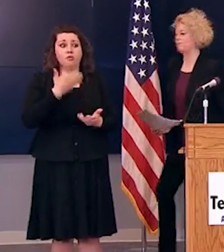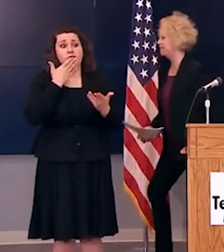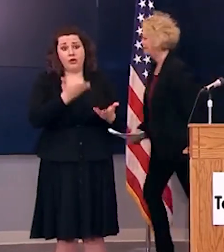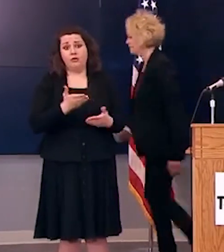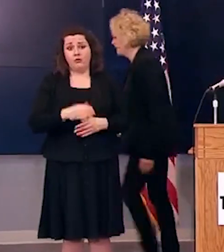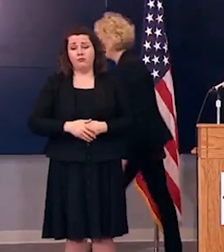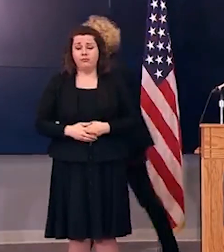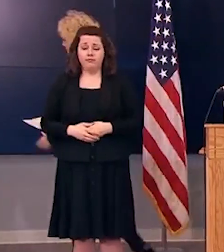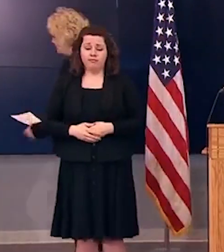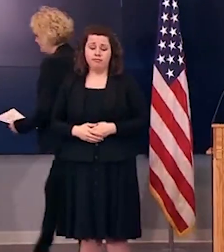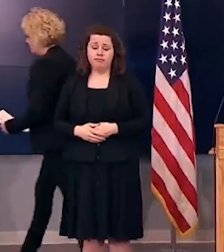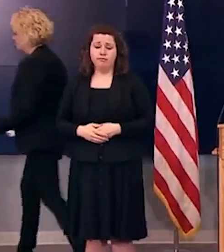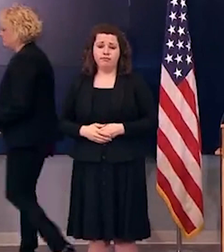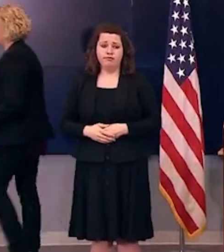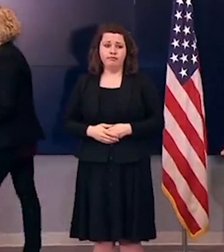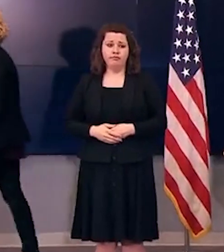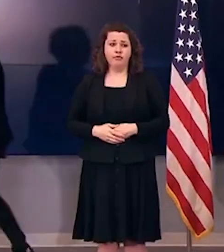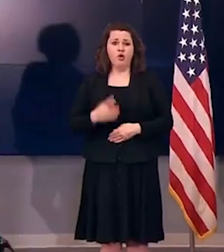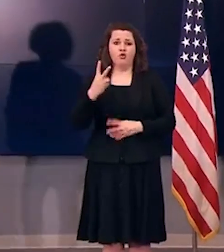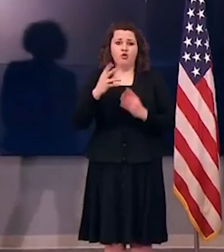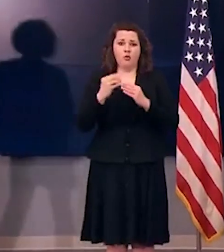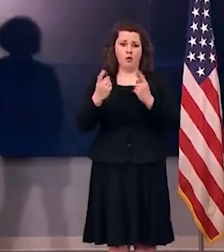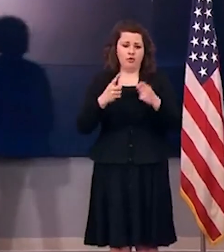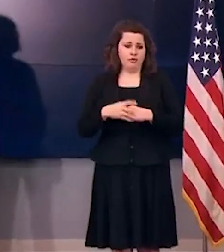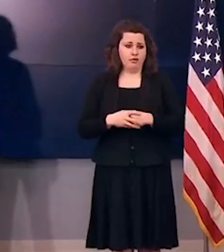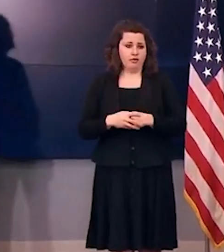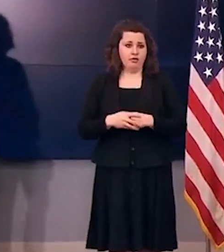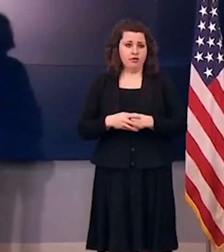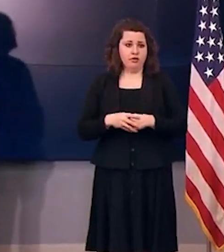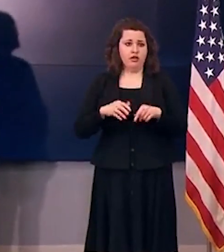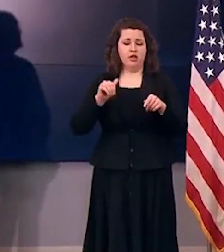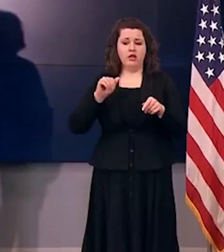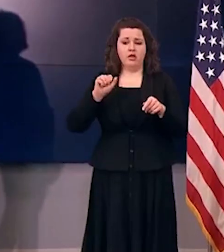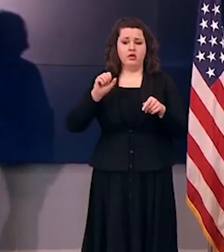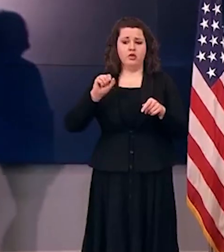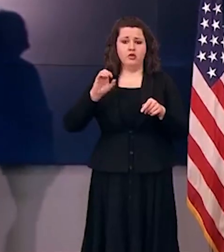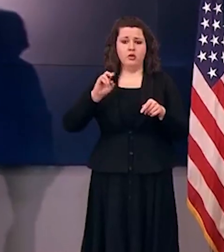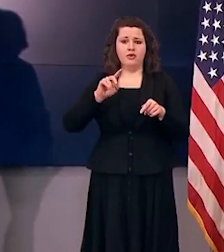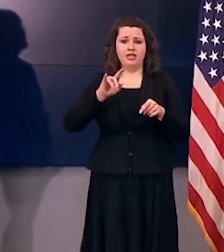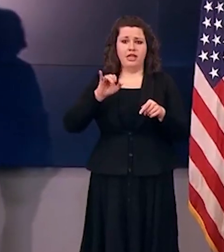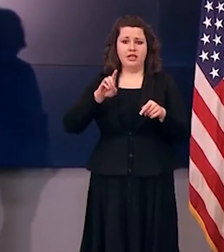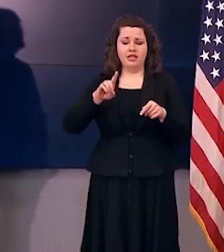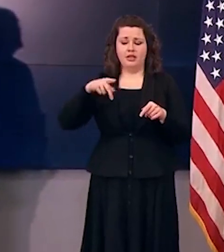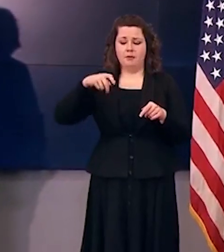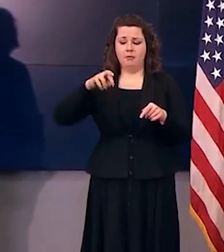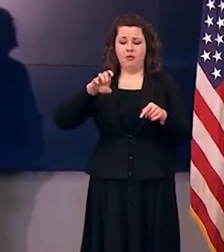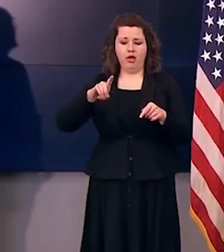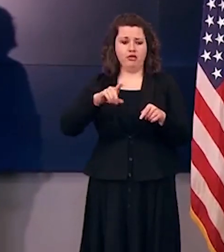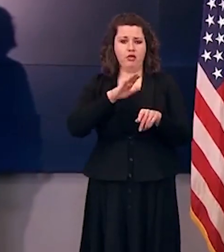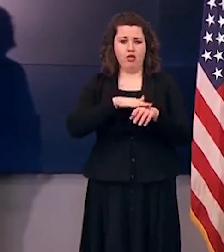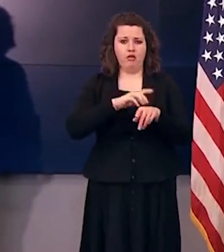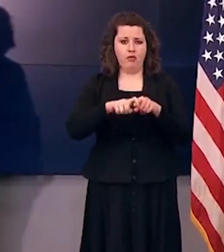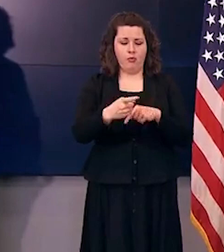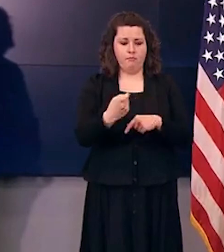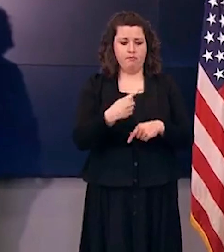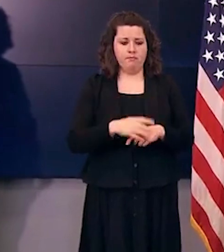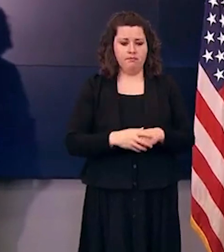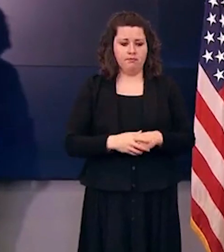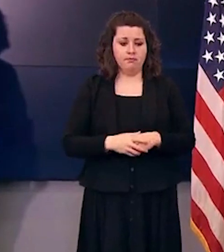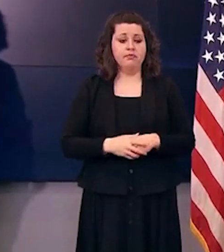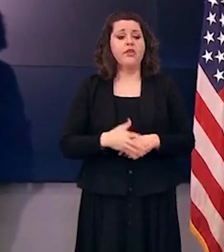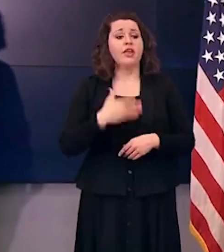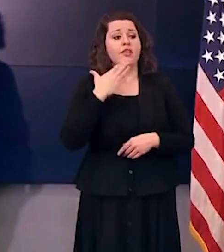All right, we got time for 2 more questions. Associated Press, go ahead. Thank you. Governor, your